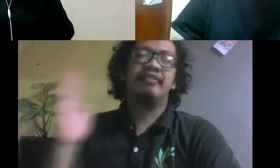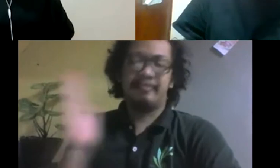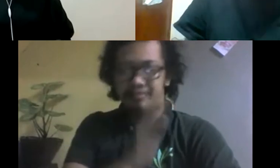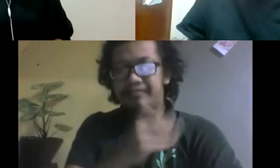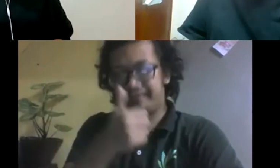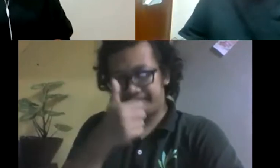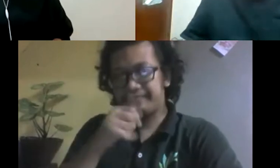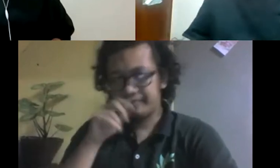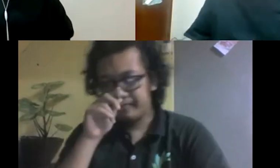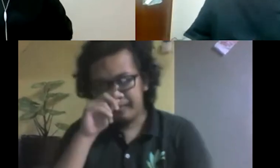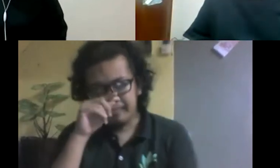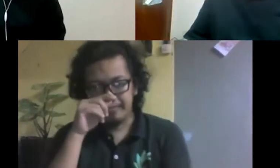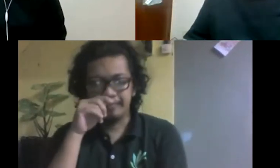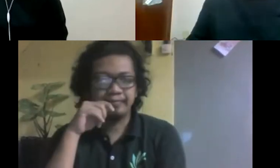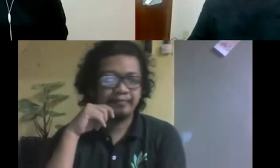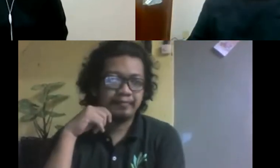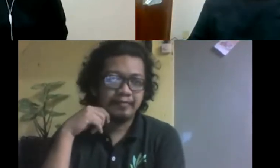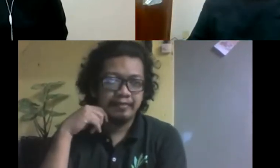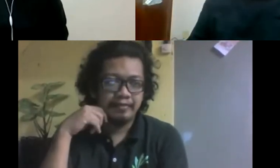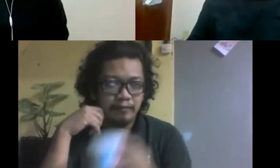Okay. Right, sir. Right. Okay.